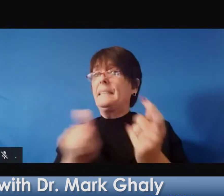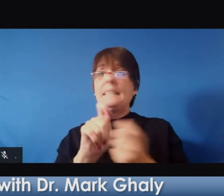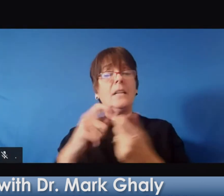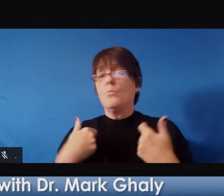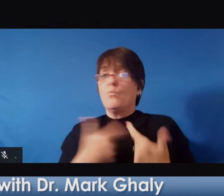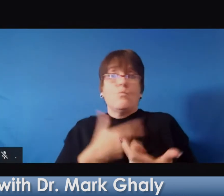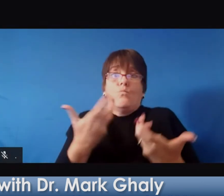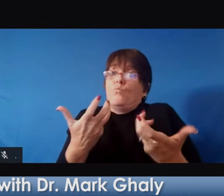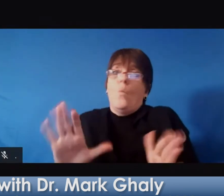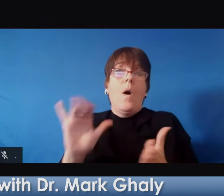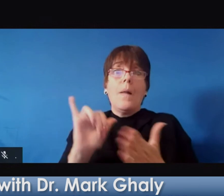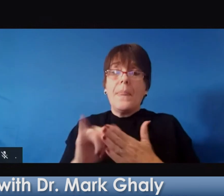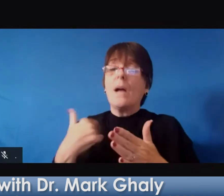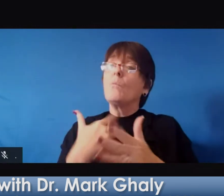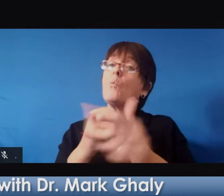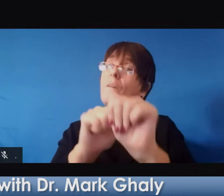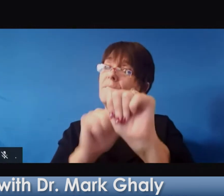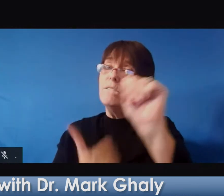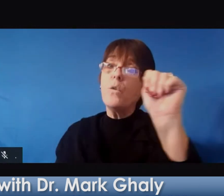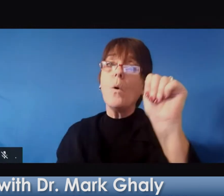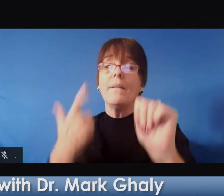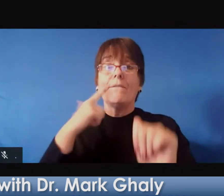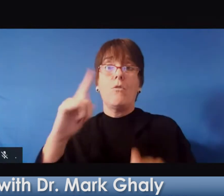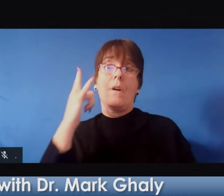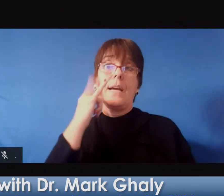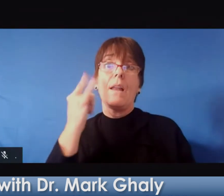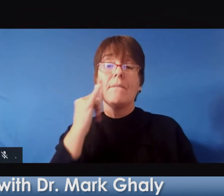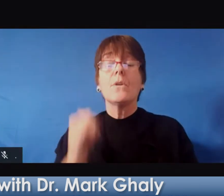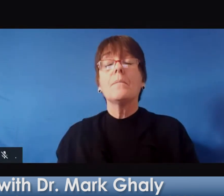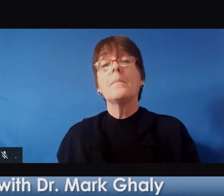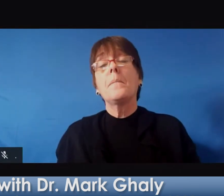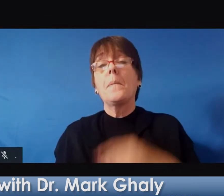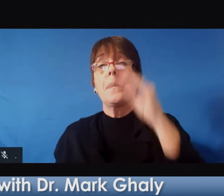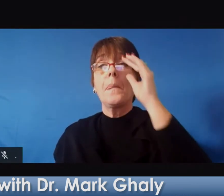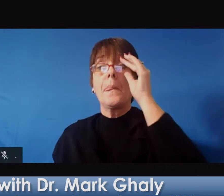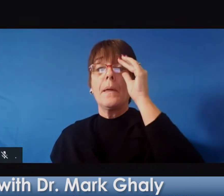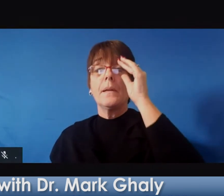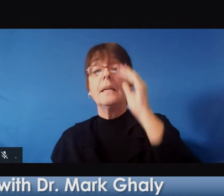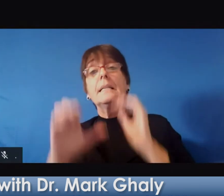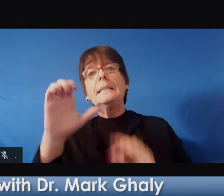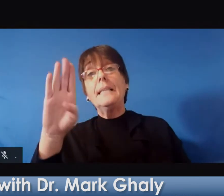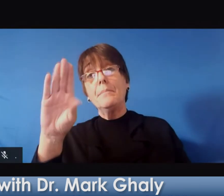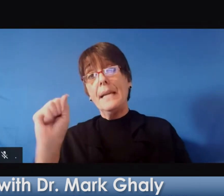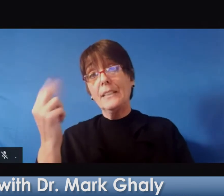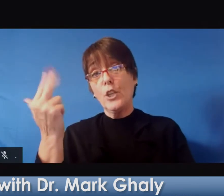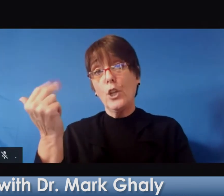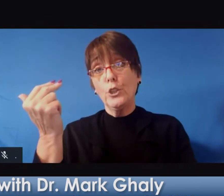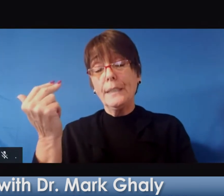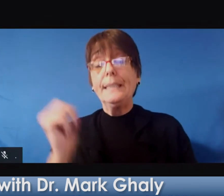want to avoid statewide. Julie Watts, CBS 13.